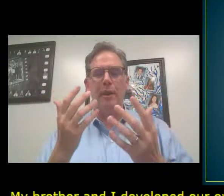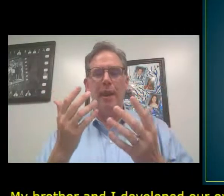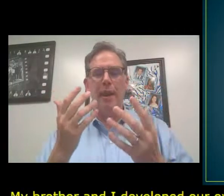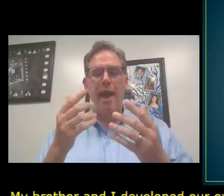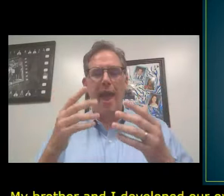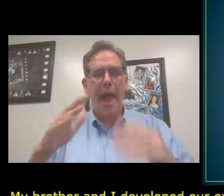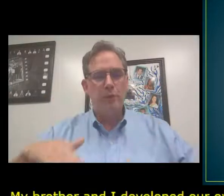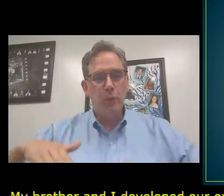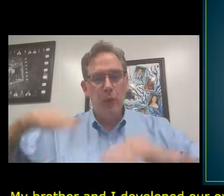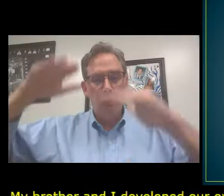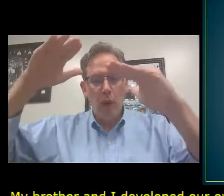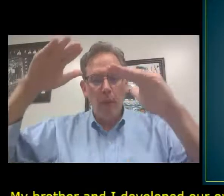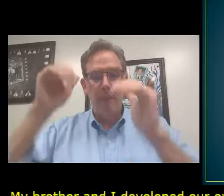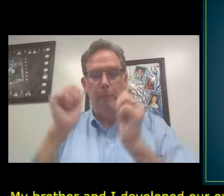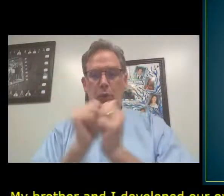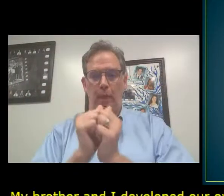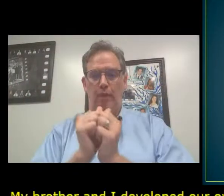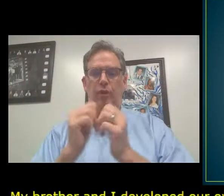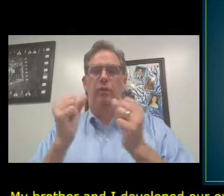Part of that